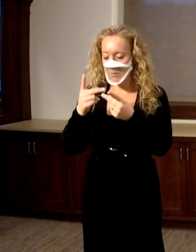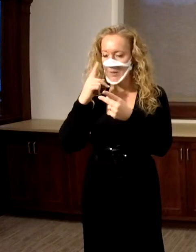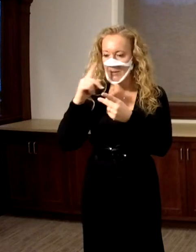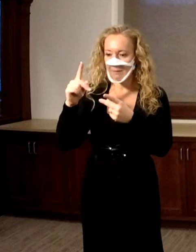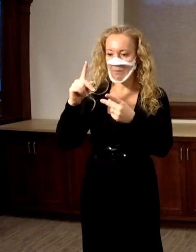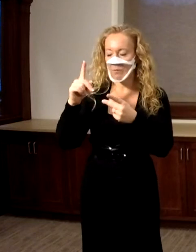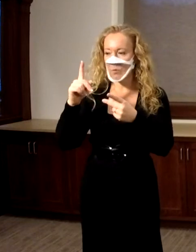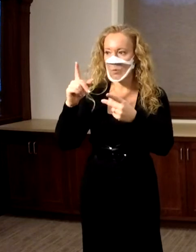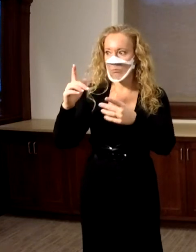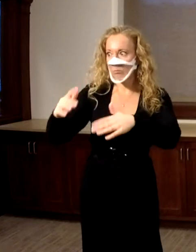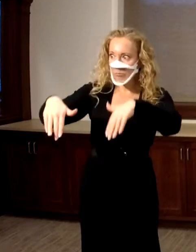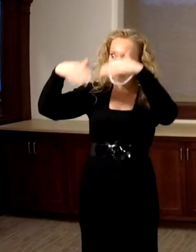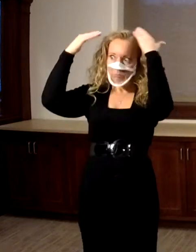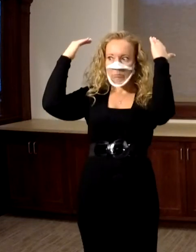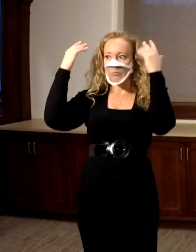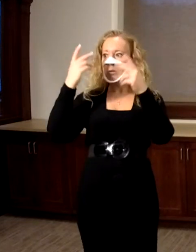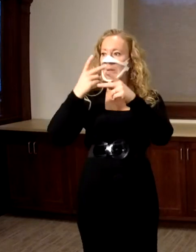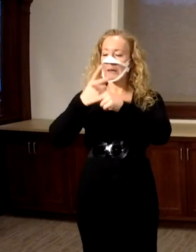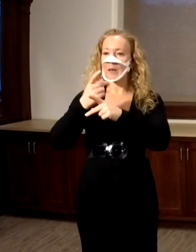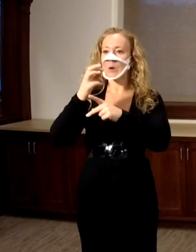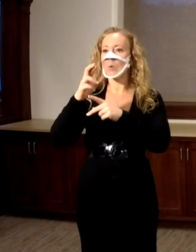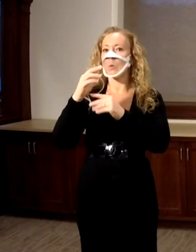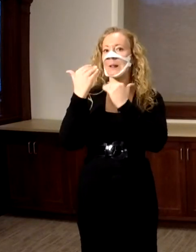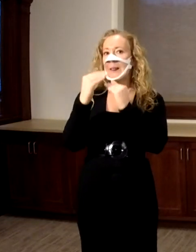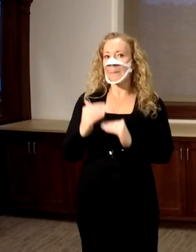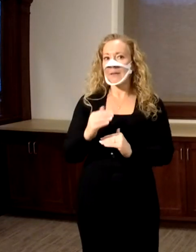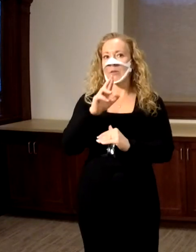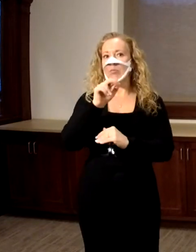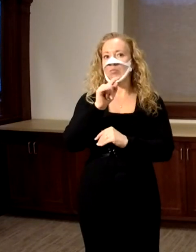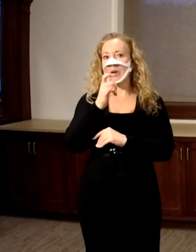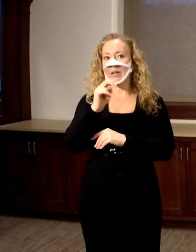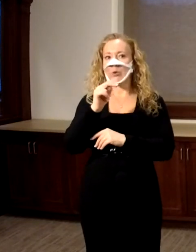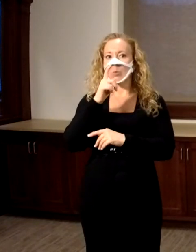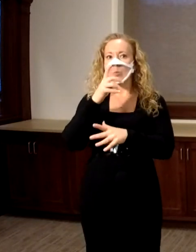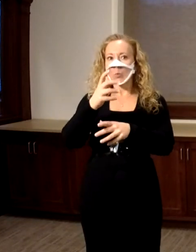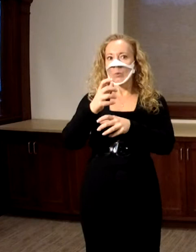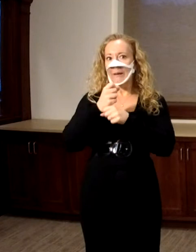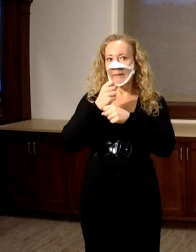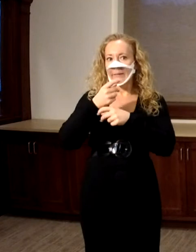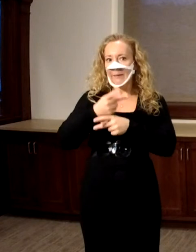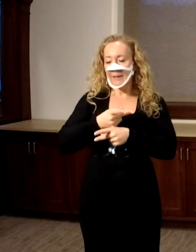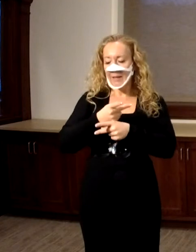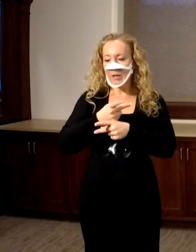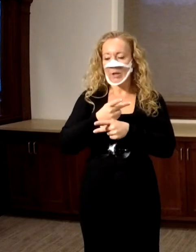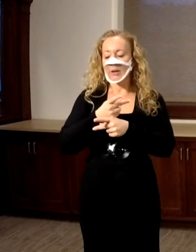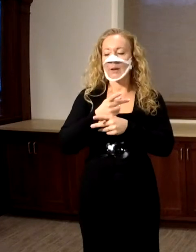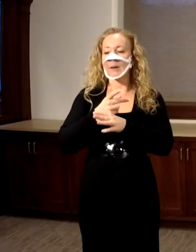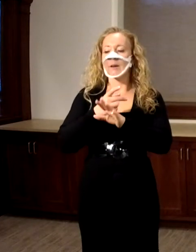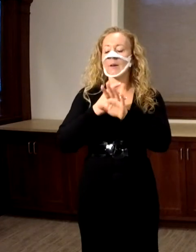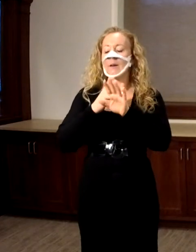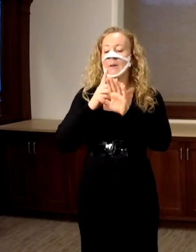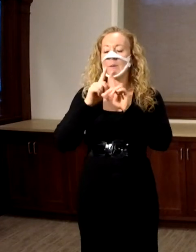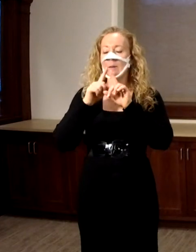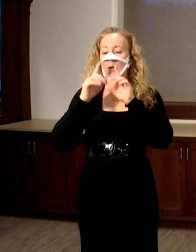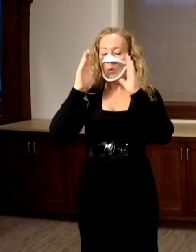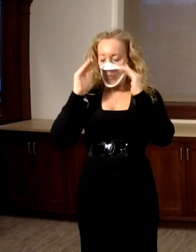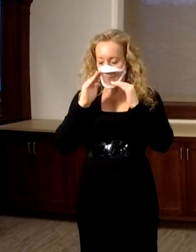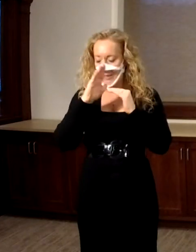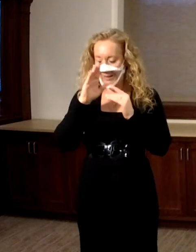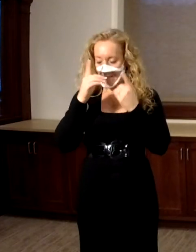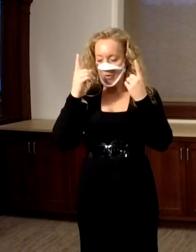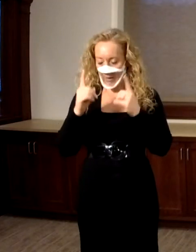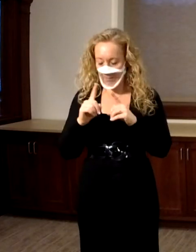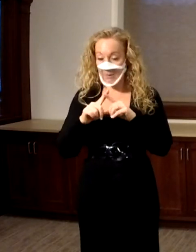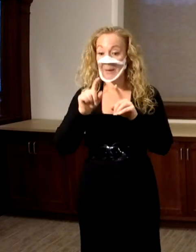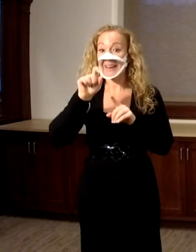be robust enough to not have to ration care here. And again, if and when, I hope it never does come,